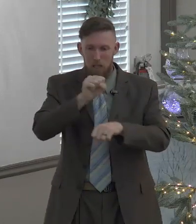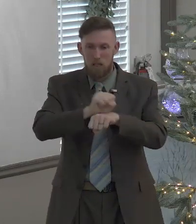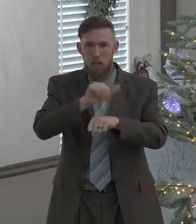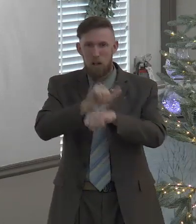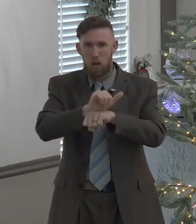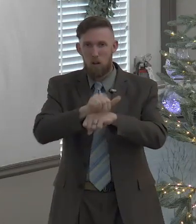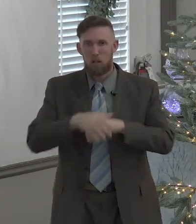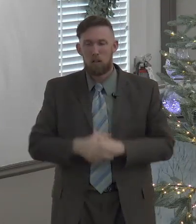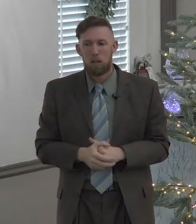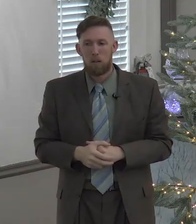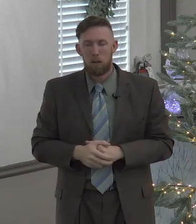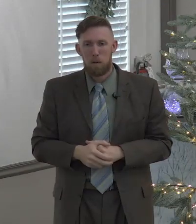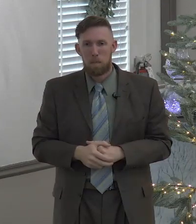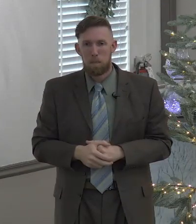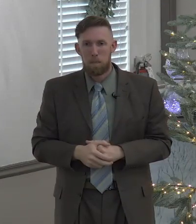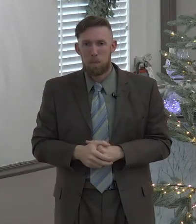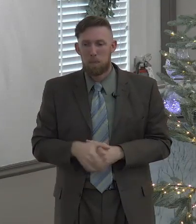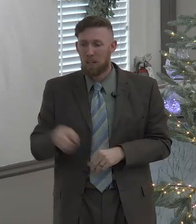synagogue.